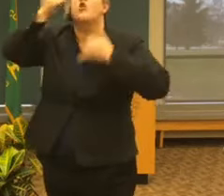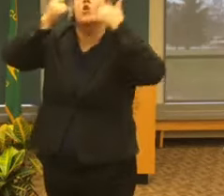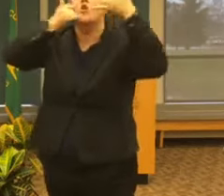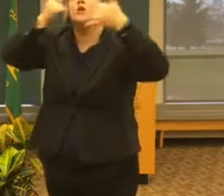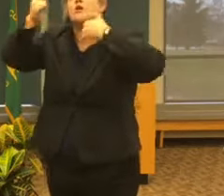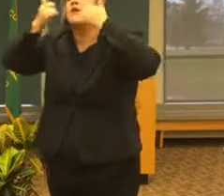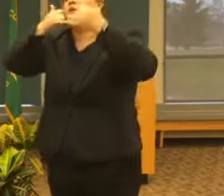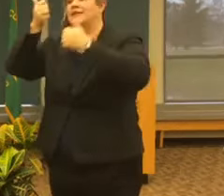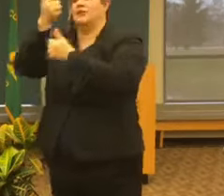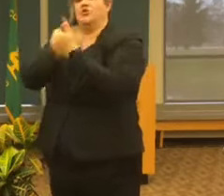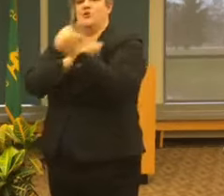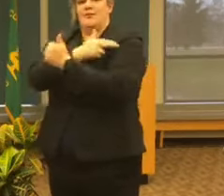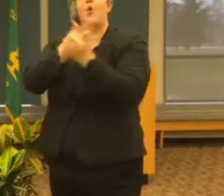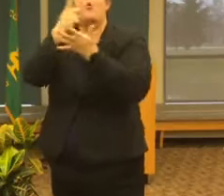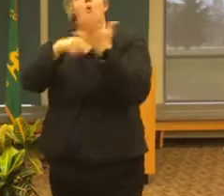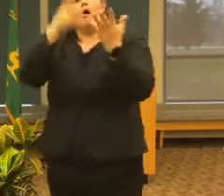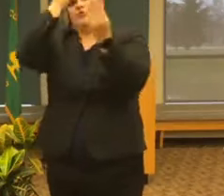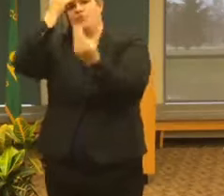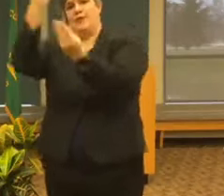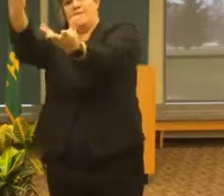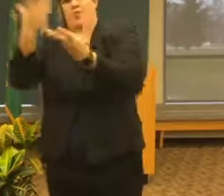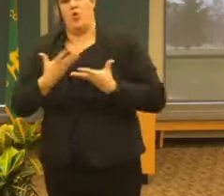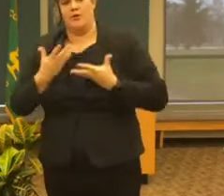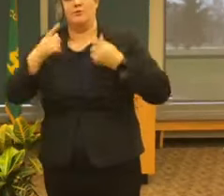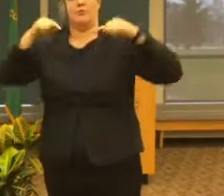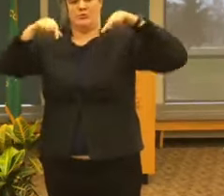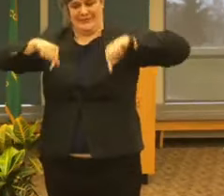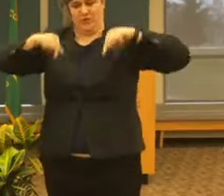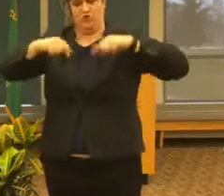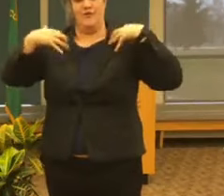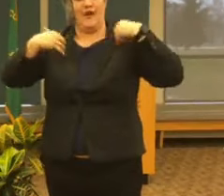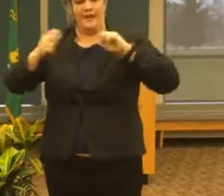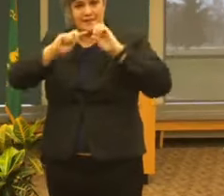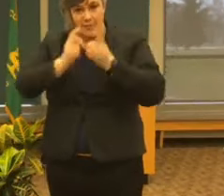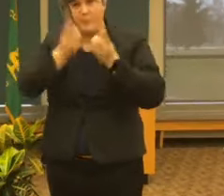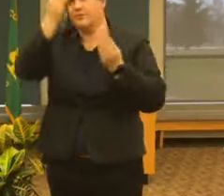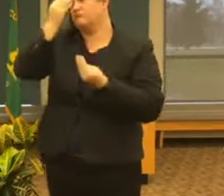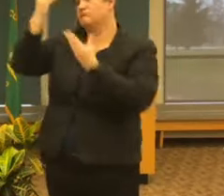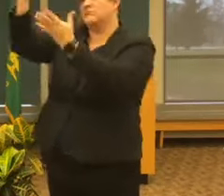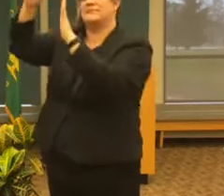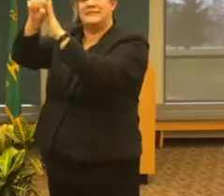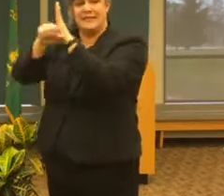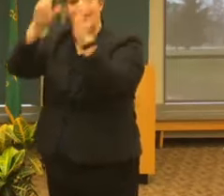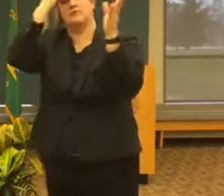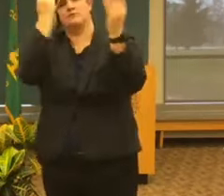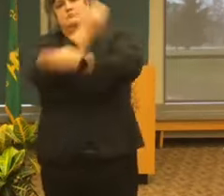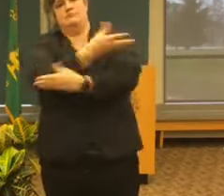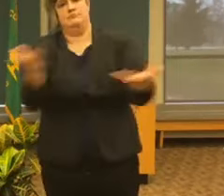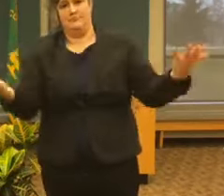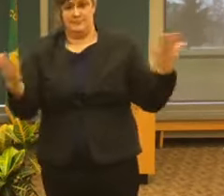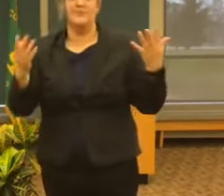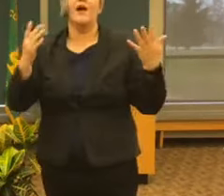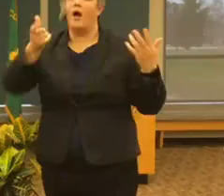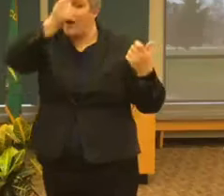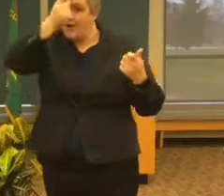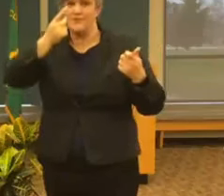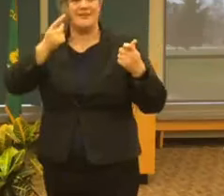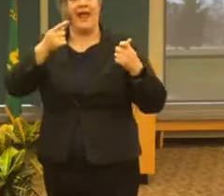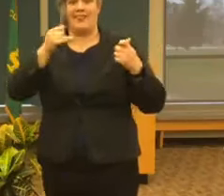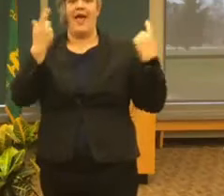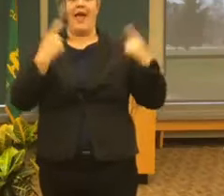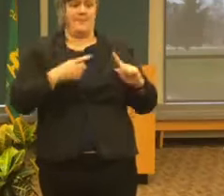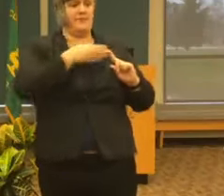these are the cases that have been reported to the health department, back to the state, and then released publicly, and there's a time delay in that.